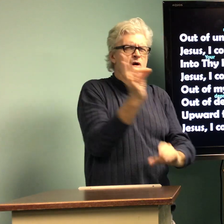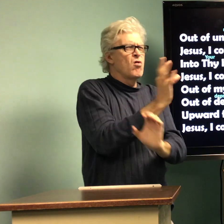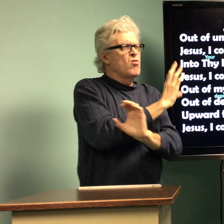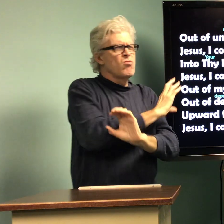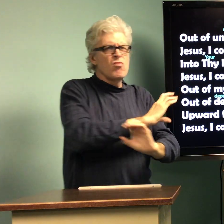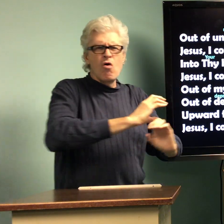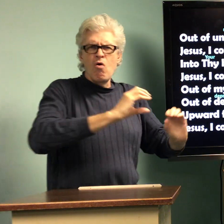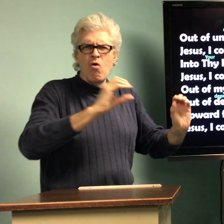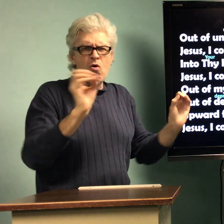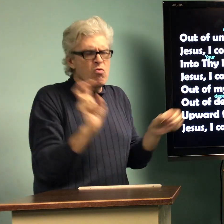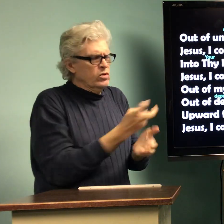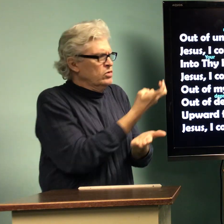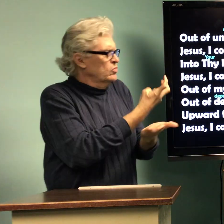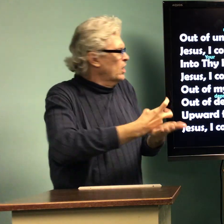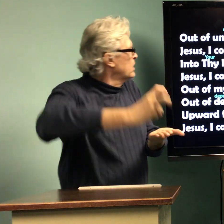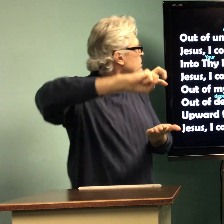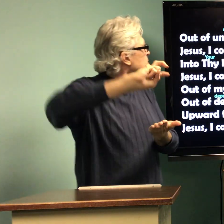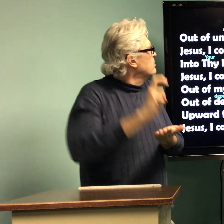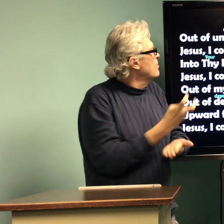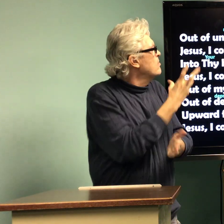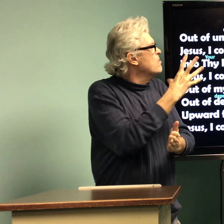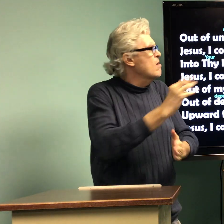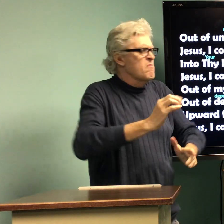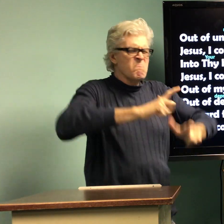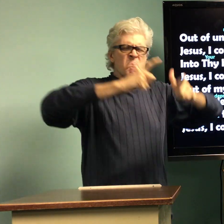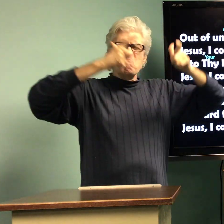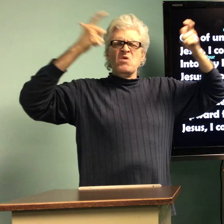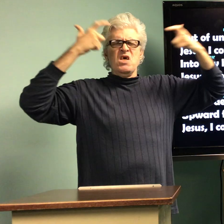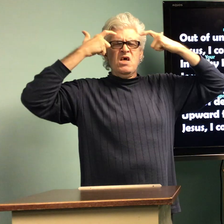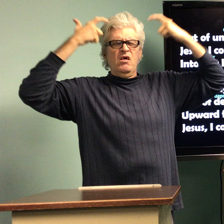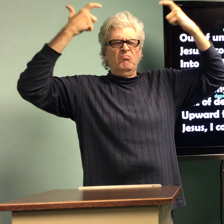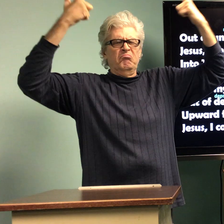Out of unrest and arrogant pride.